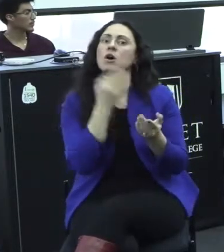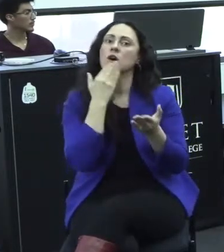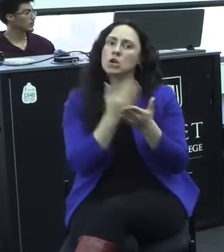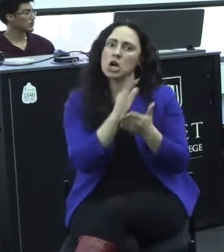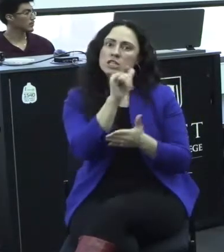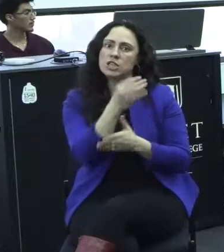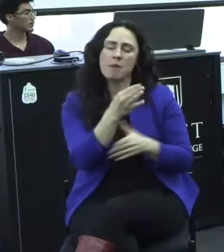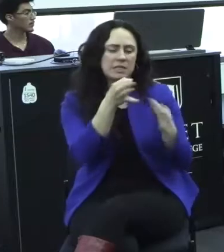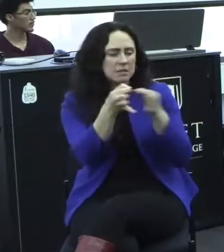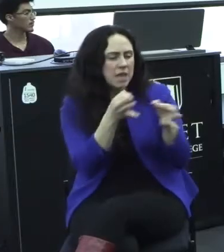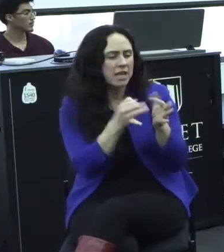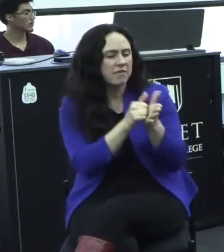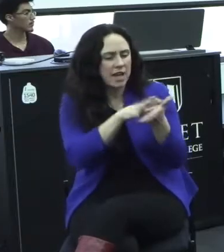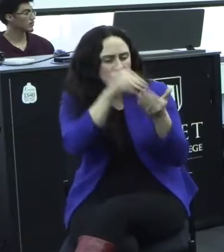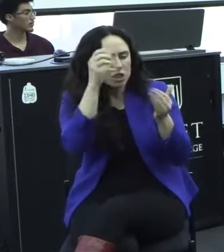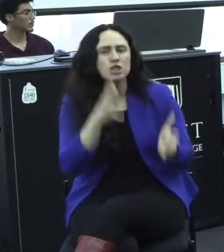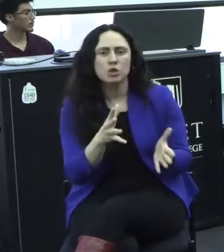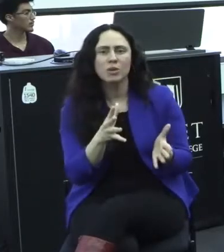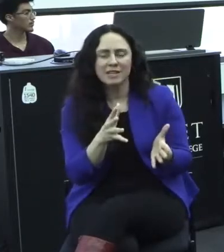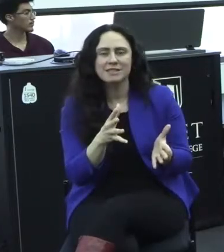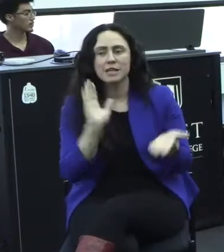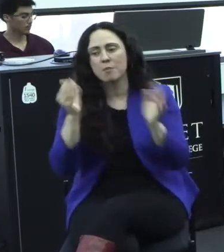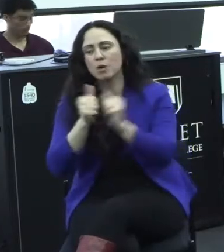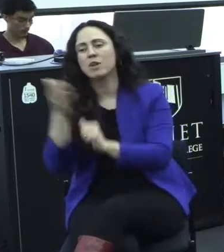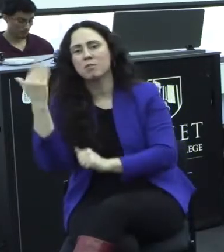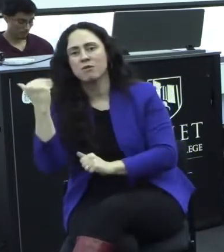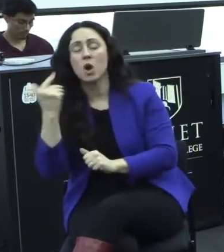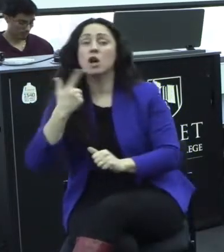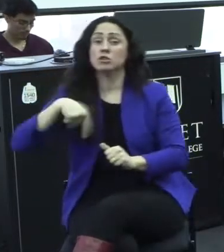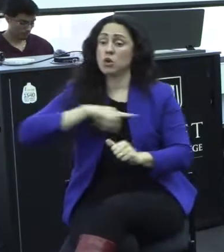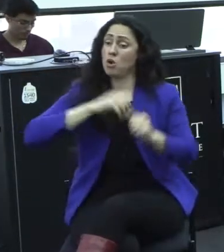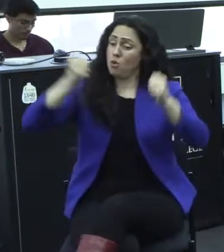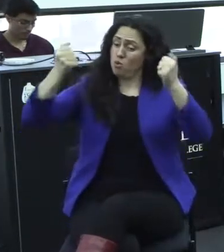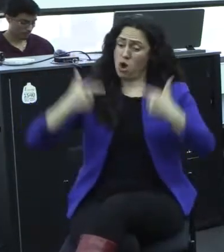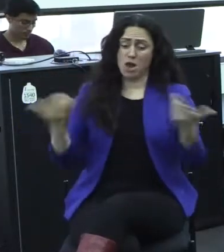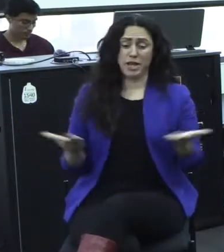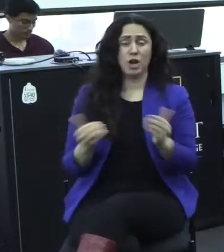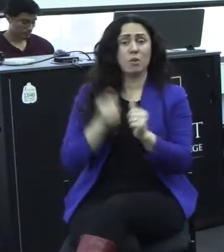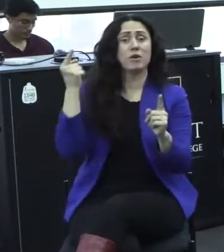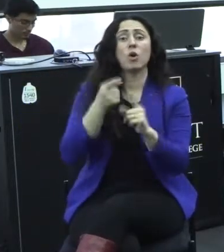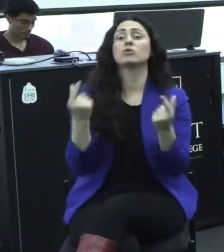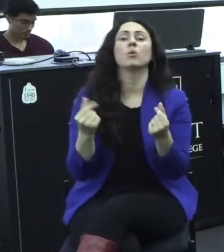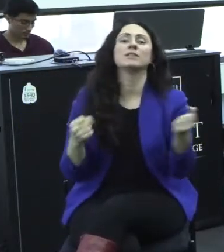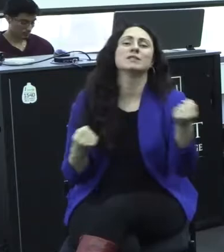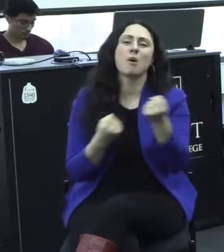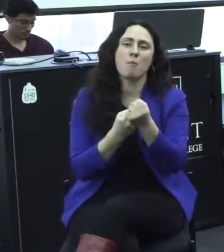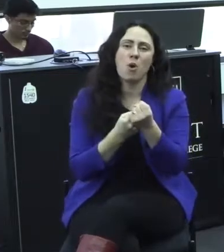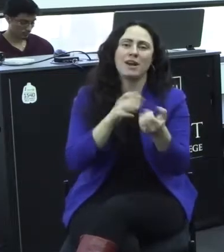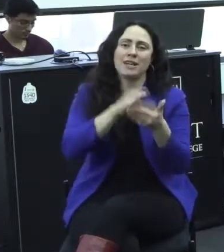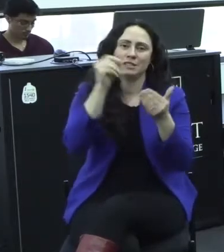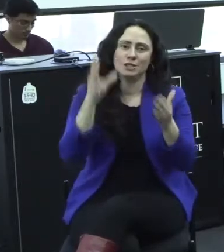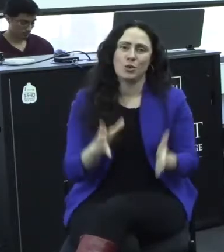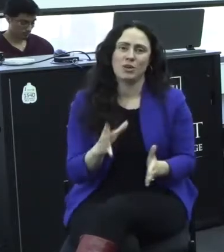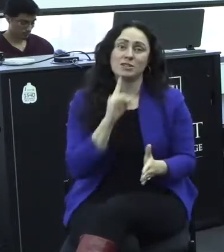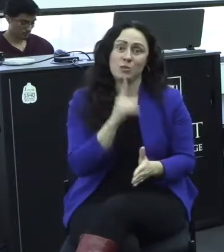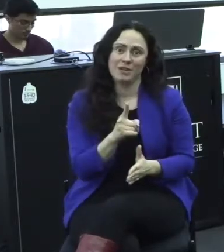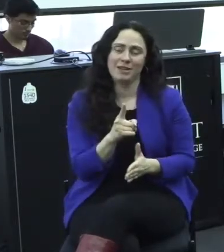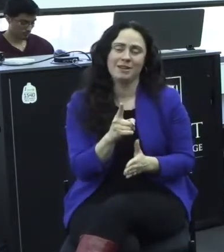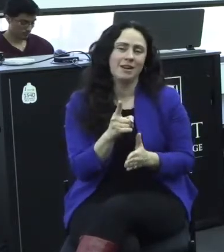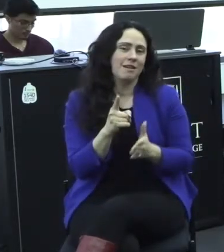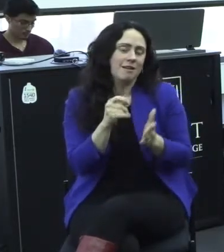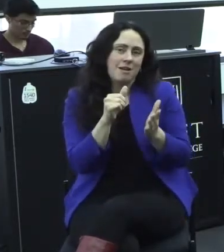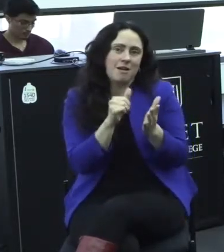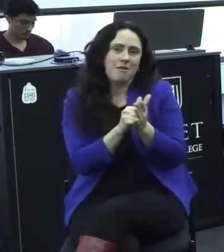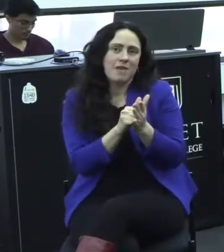students more on the front end than maybe we did a few years ago. So we're all here with the ultimate goal of supporting our students. And that's kind of